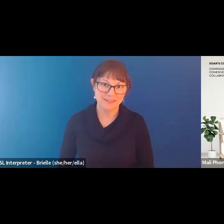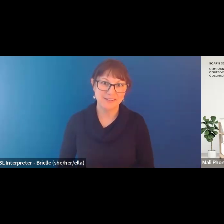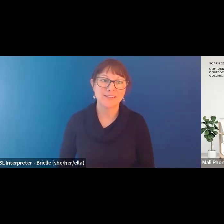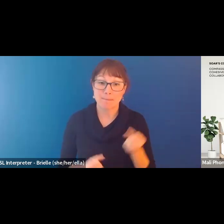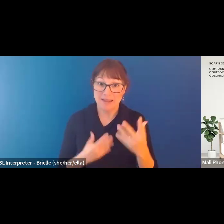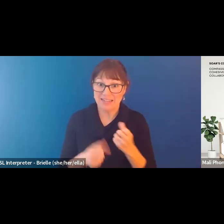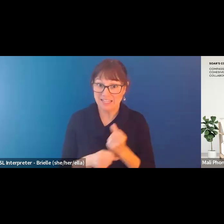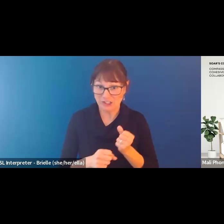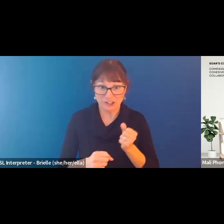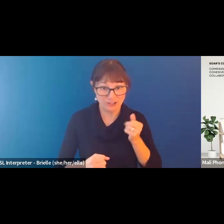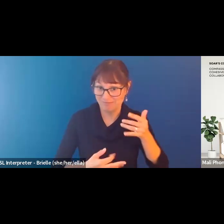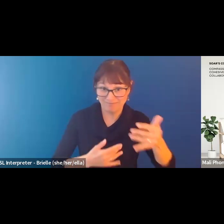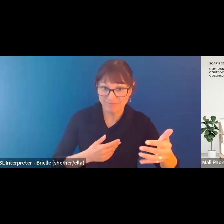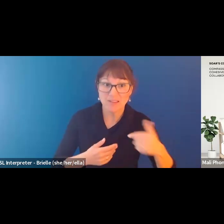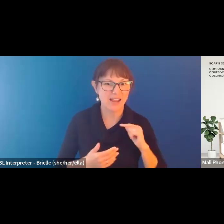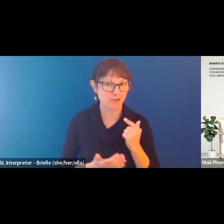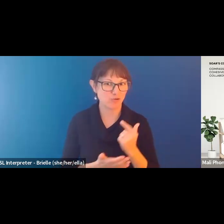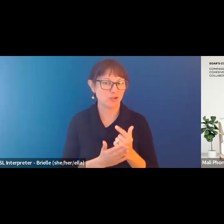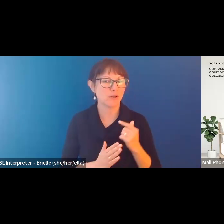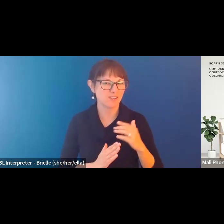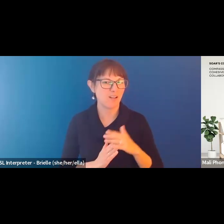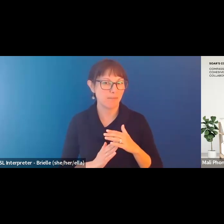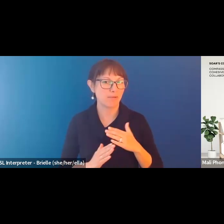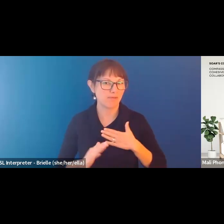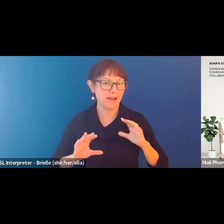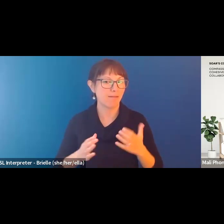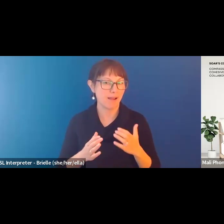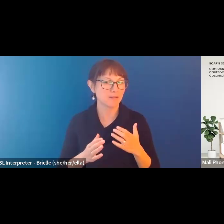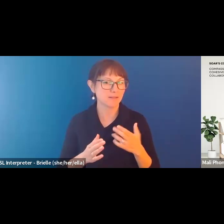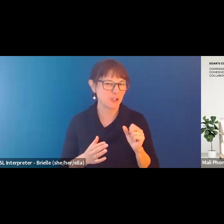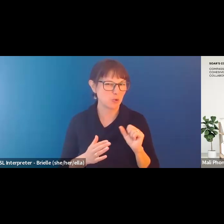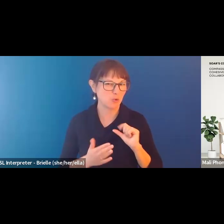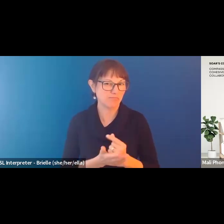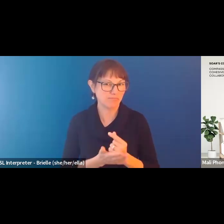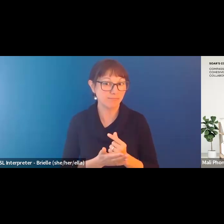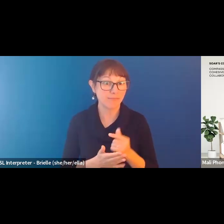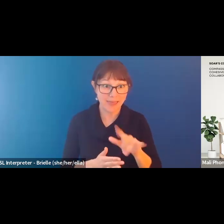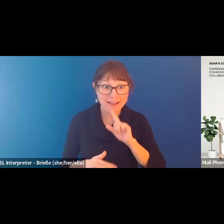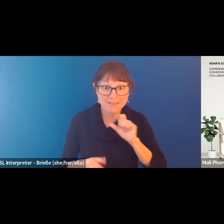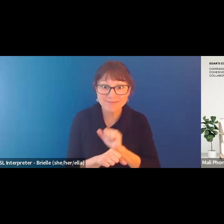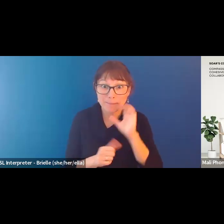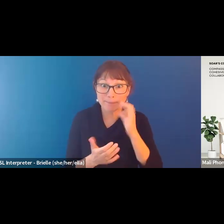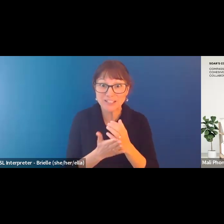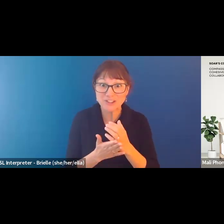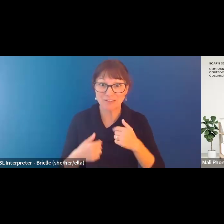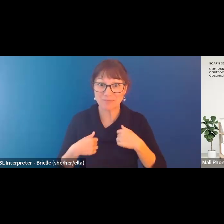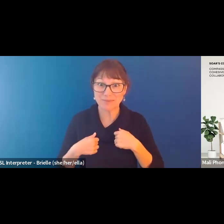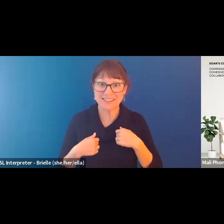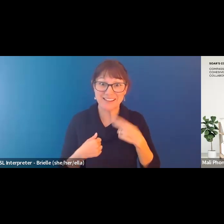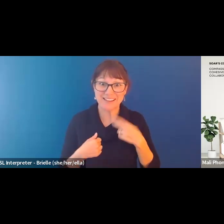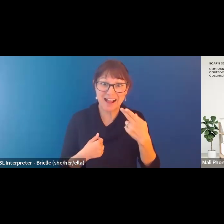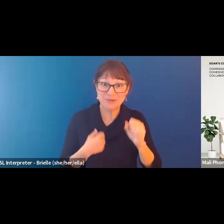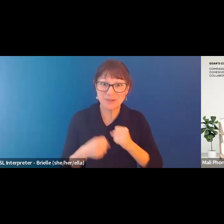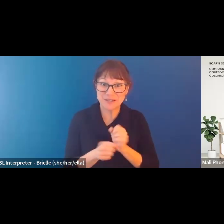Years later, I graduated at the top of my class in high school. This is an actual picture of me from my high school